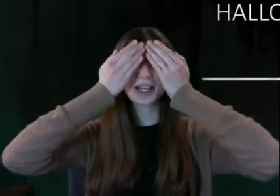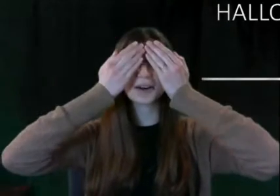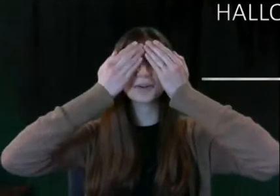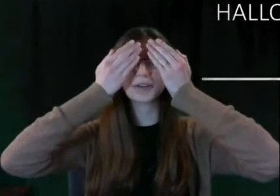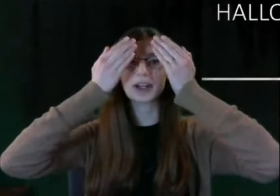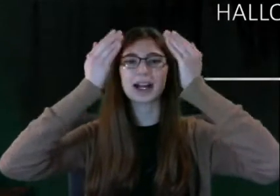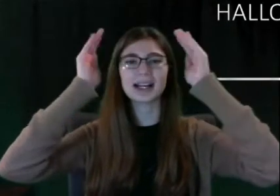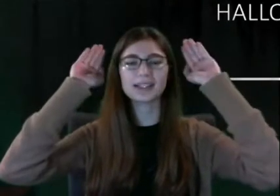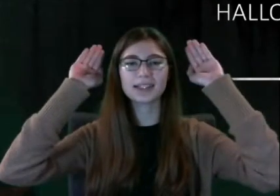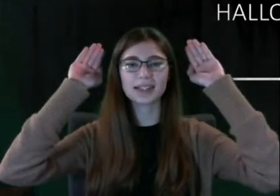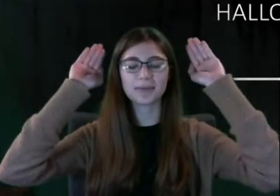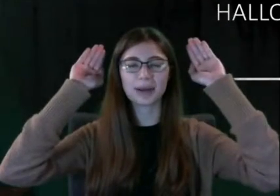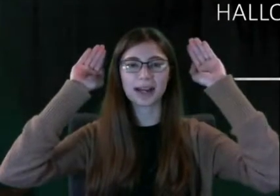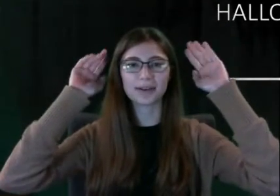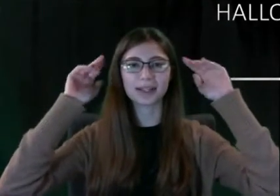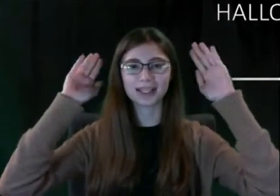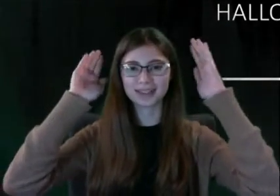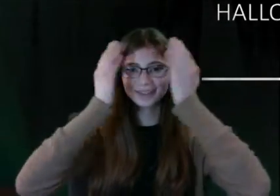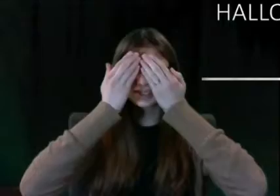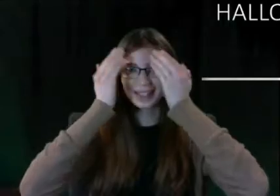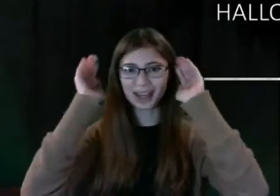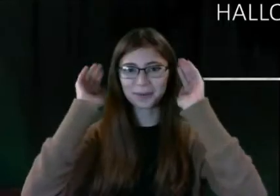over your eyes and back out again. Halloween.